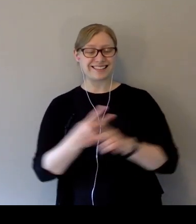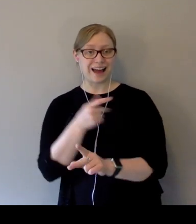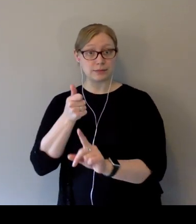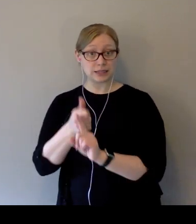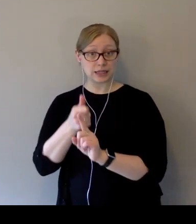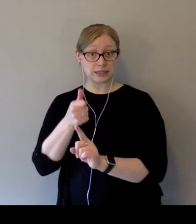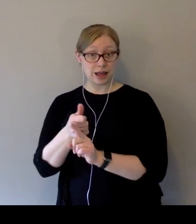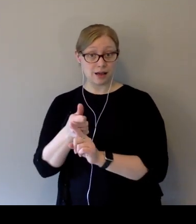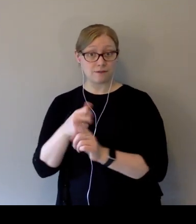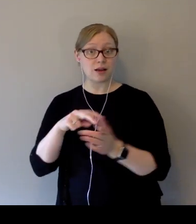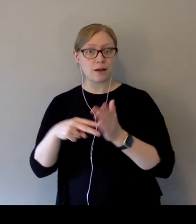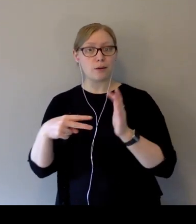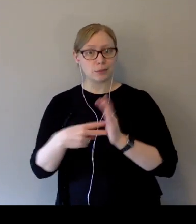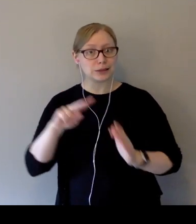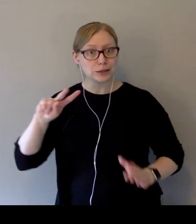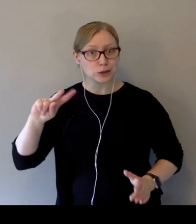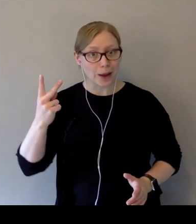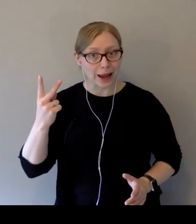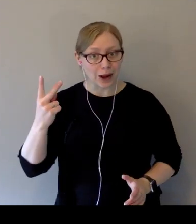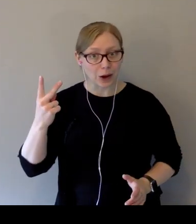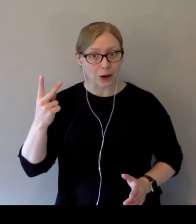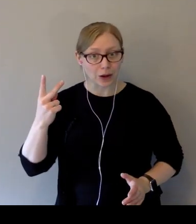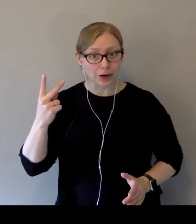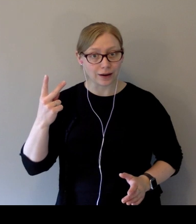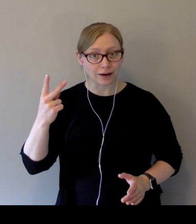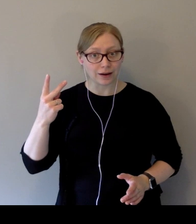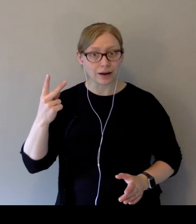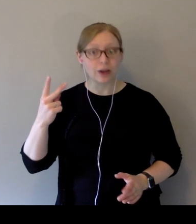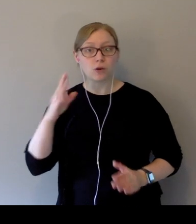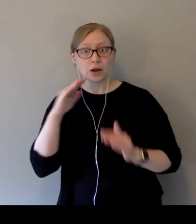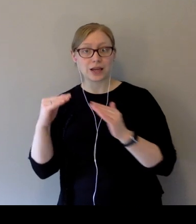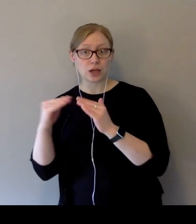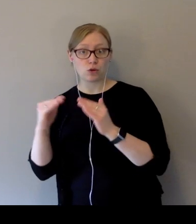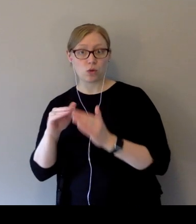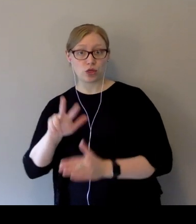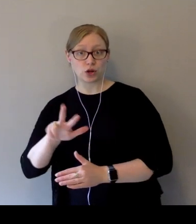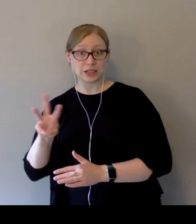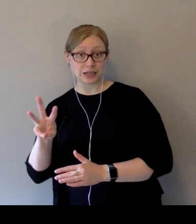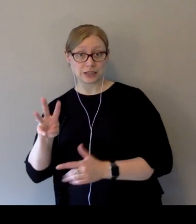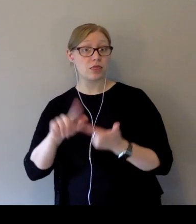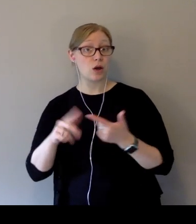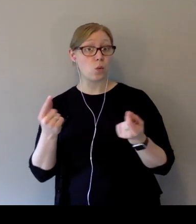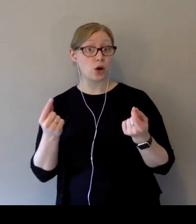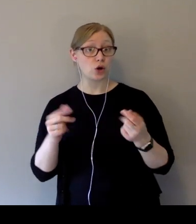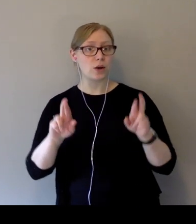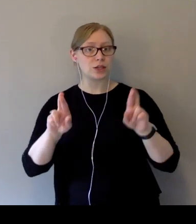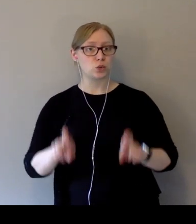that's squared, is 36. The trick here then is to take the square root of both sides.